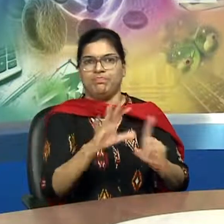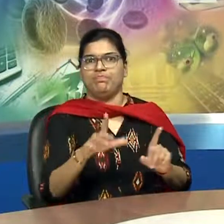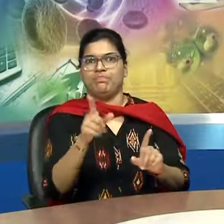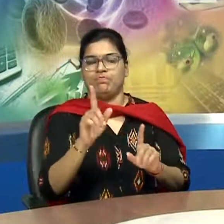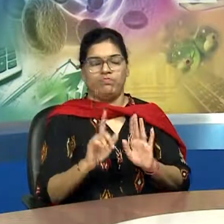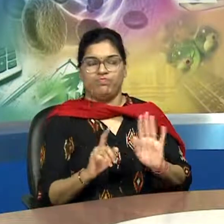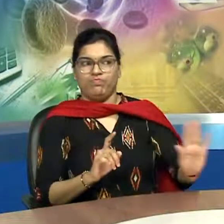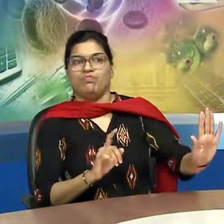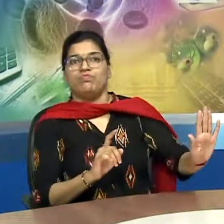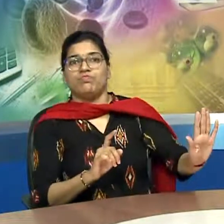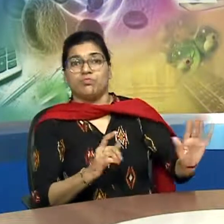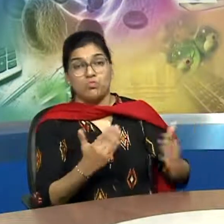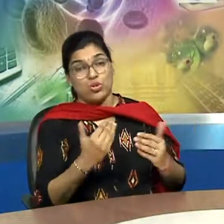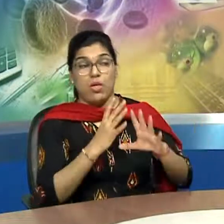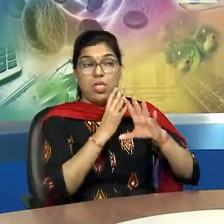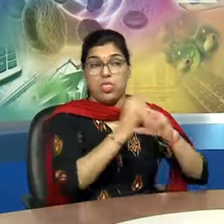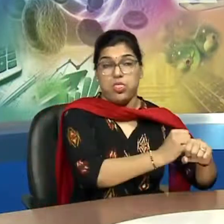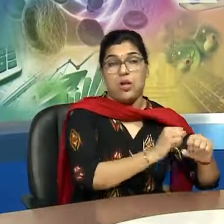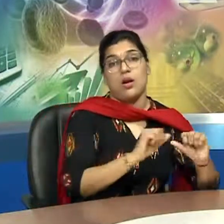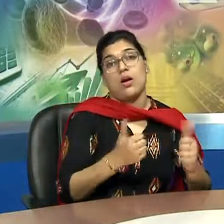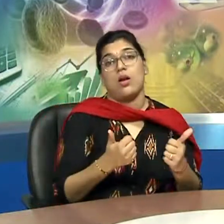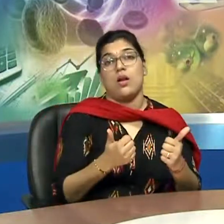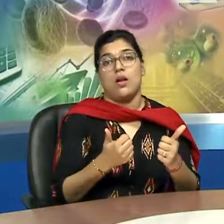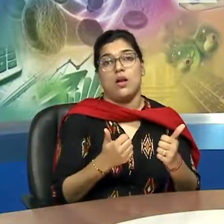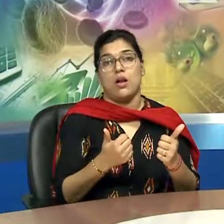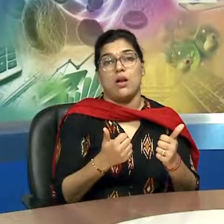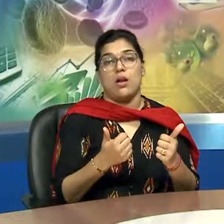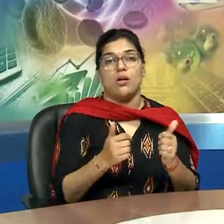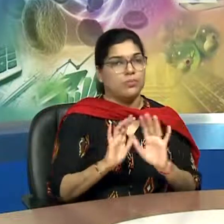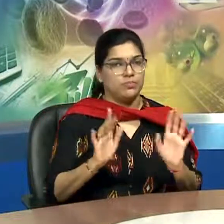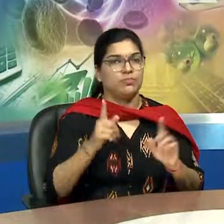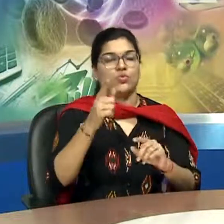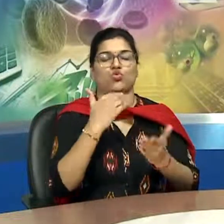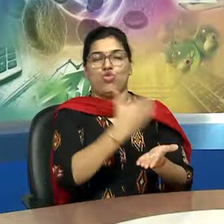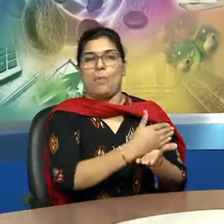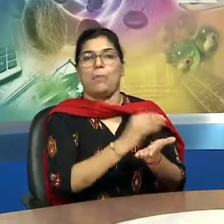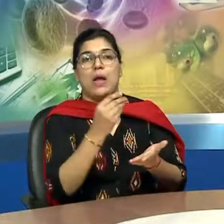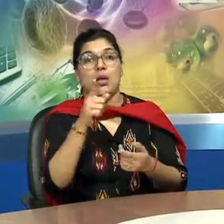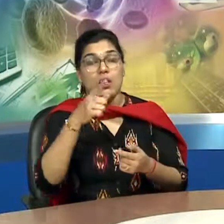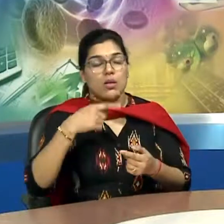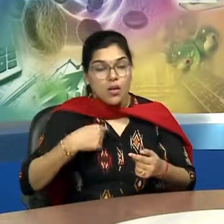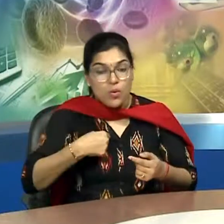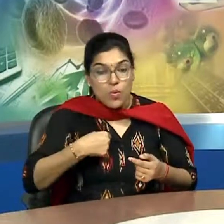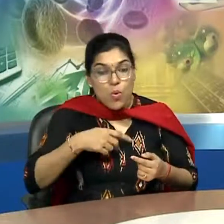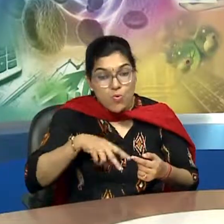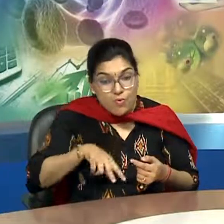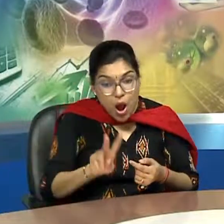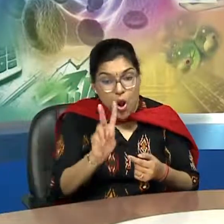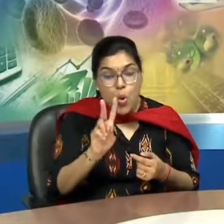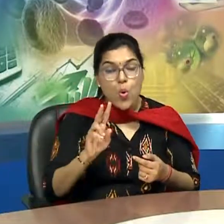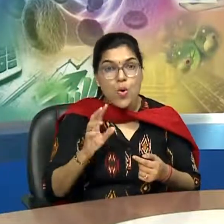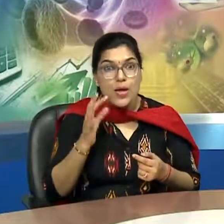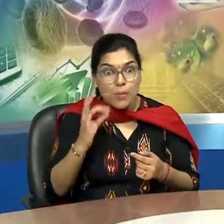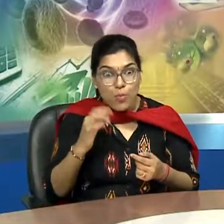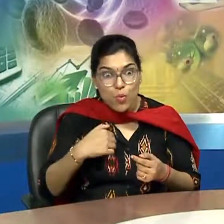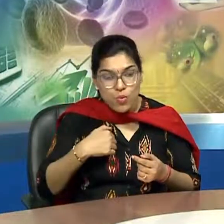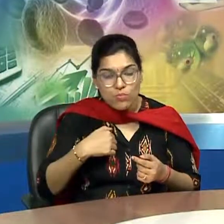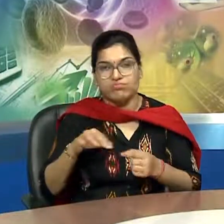value yourself and make healthy choices to people who are not yet drug addict